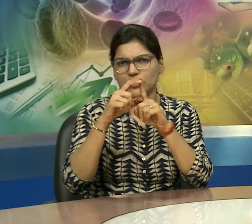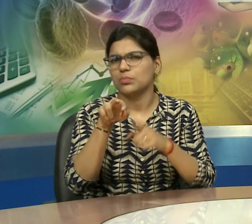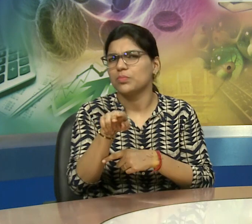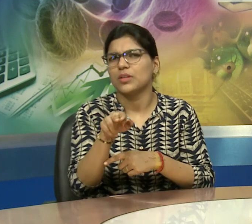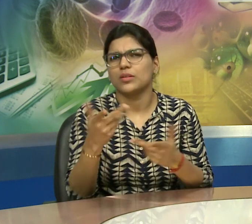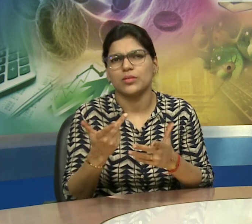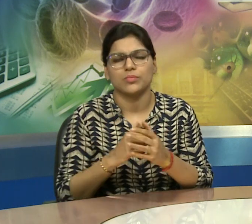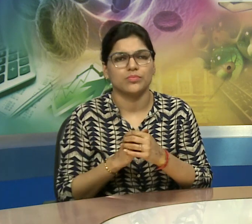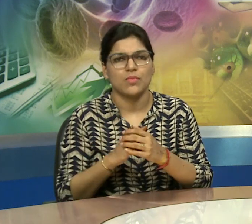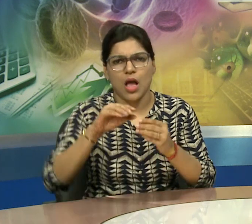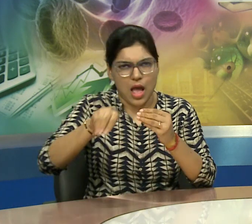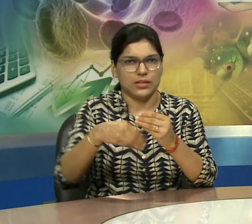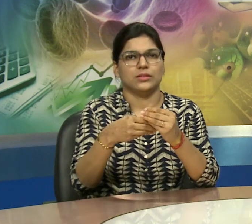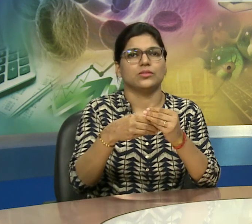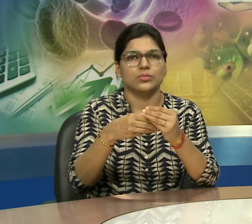and means